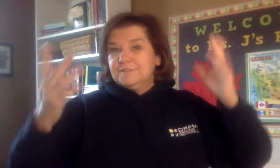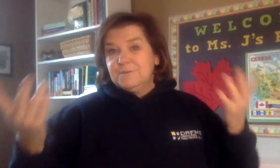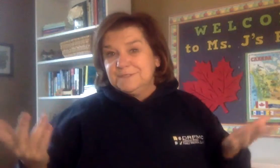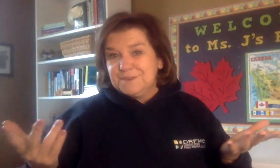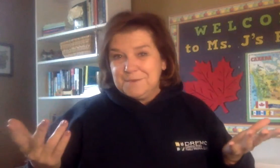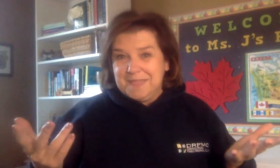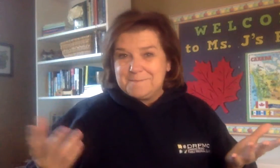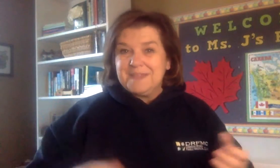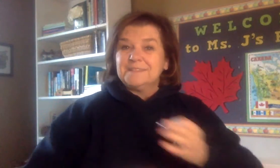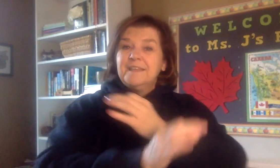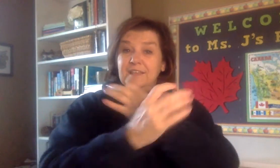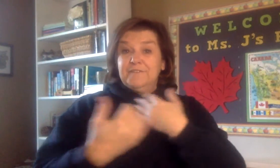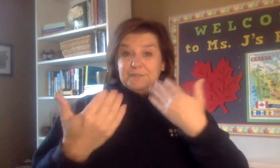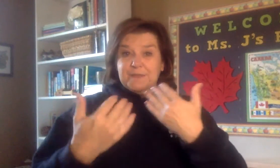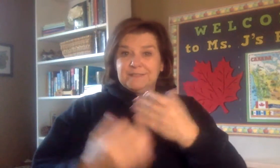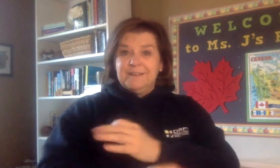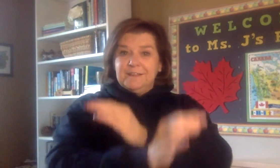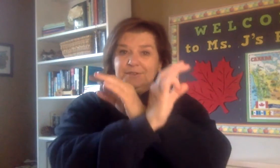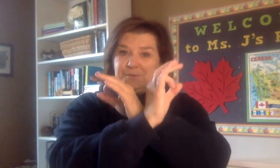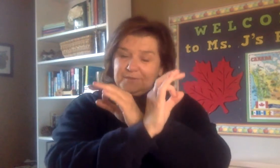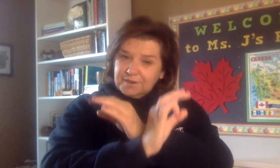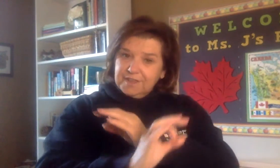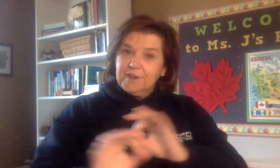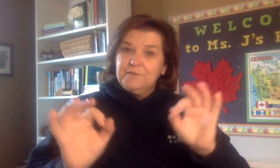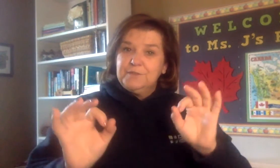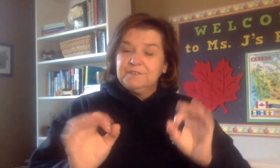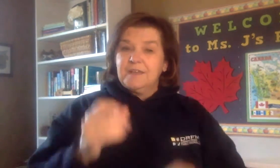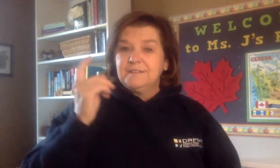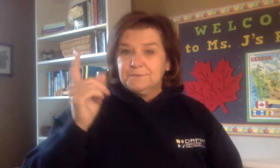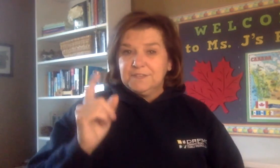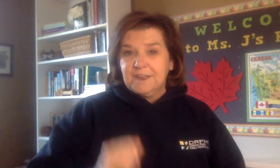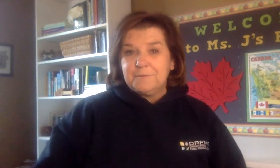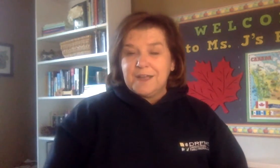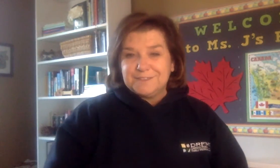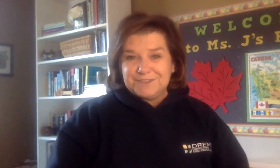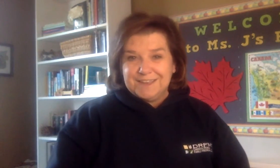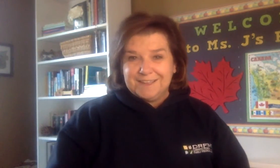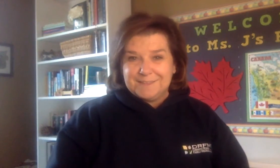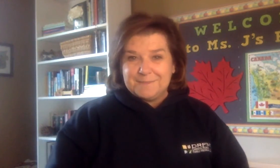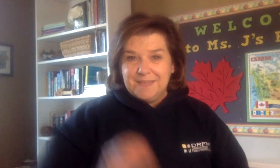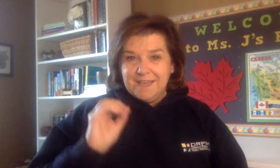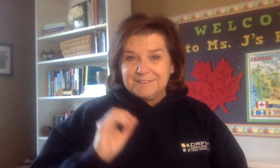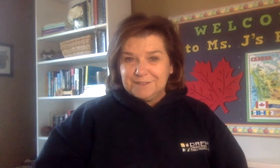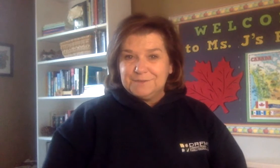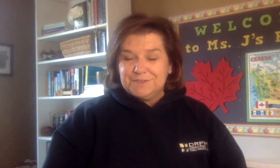one's going to know what that means if you speak sign language. So be very careful with your signs, really kind of practice trying to get them as close